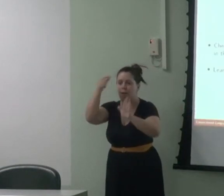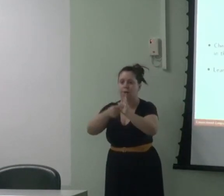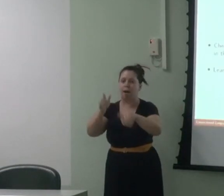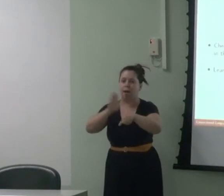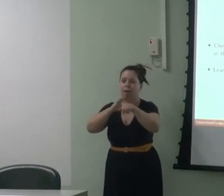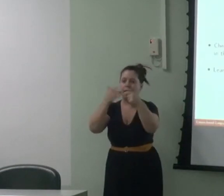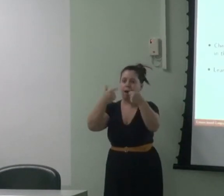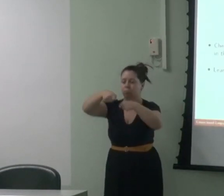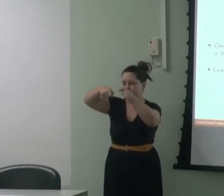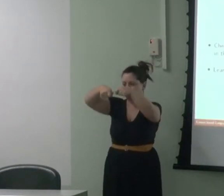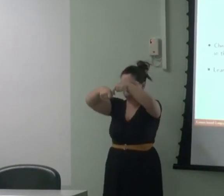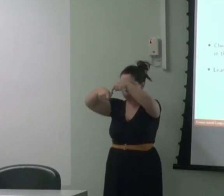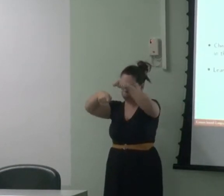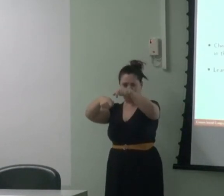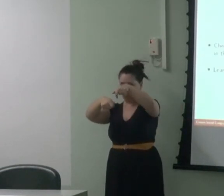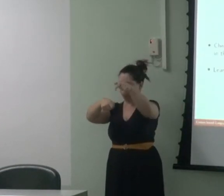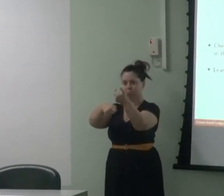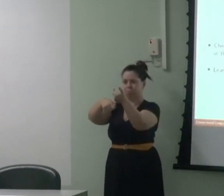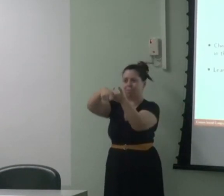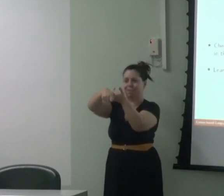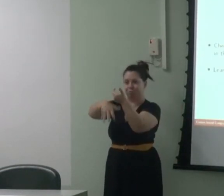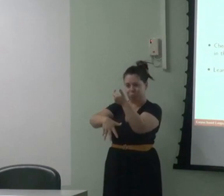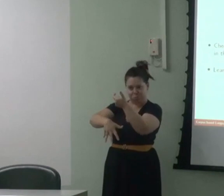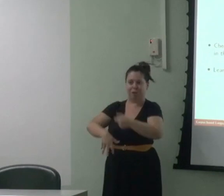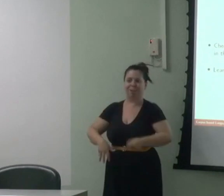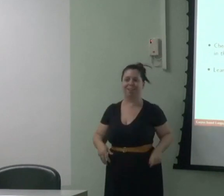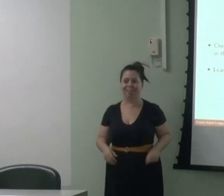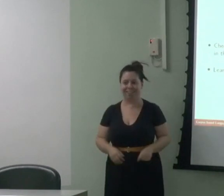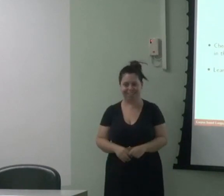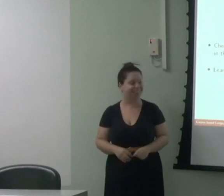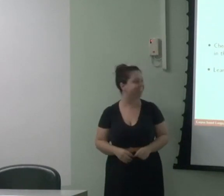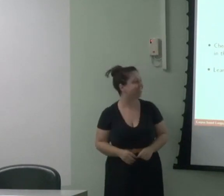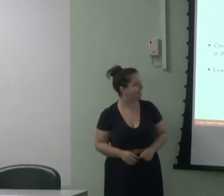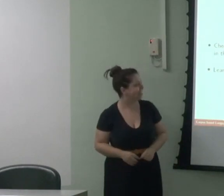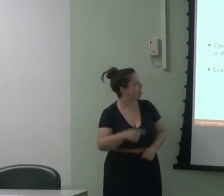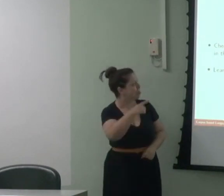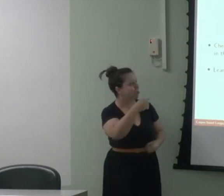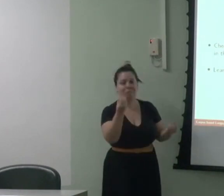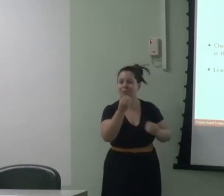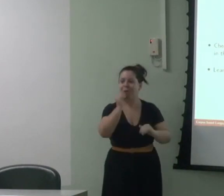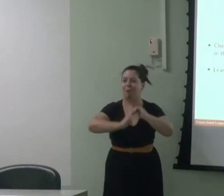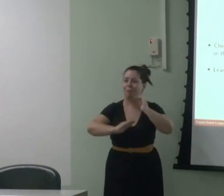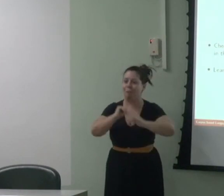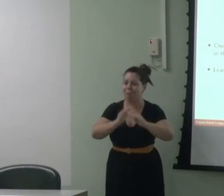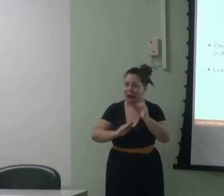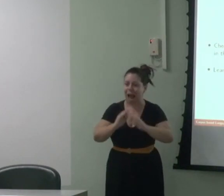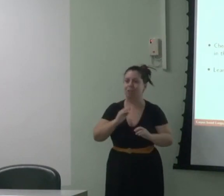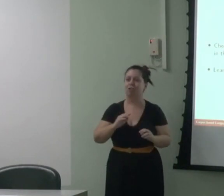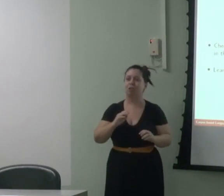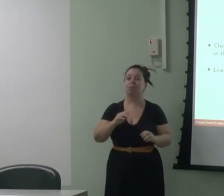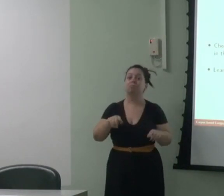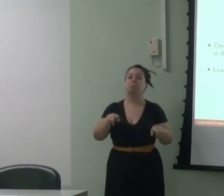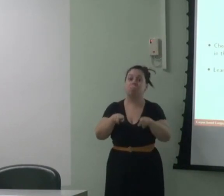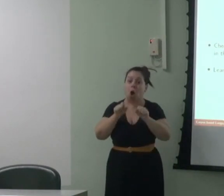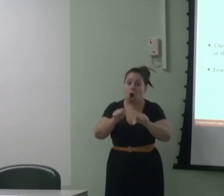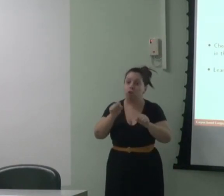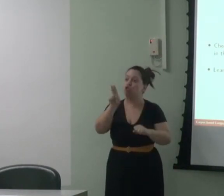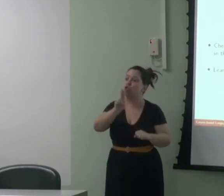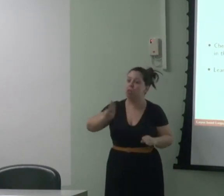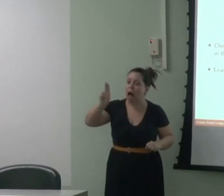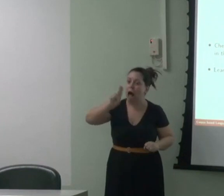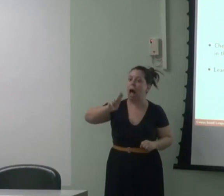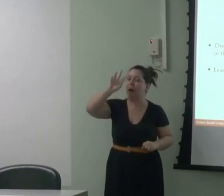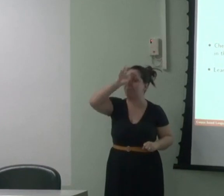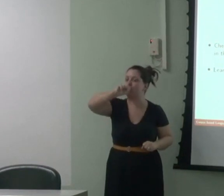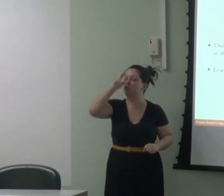Then another thing which you can do with it is various applications helping language learning, because at least for